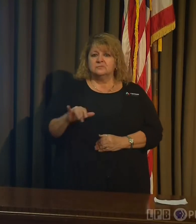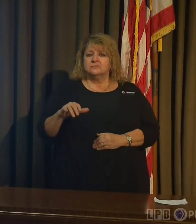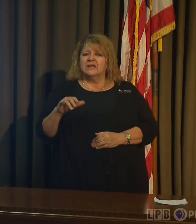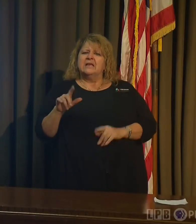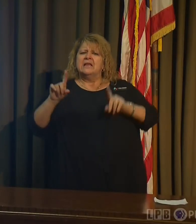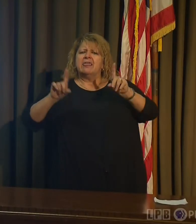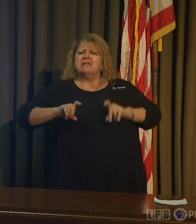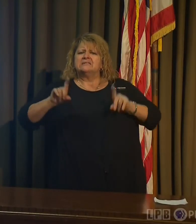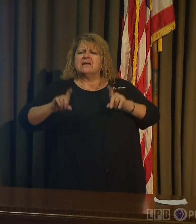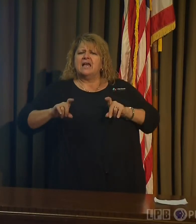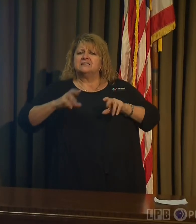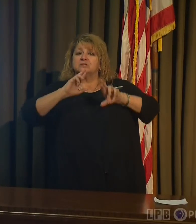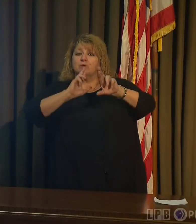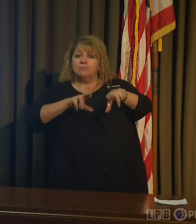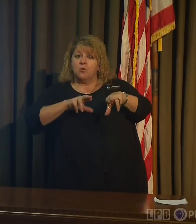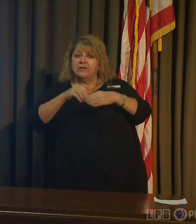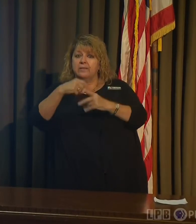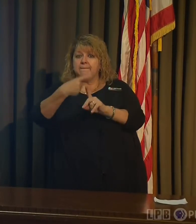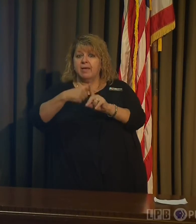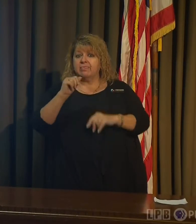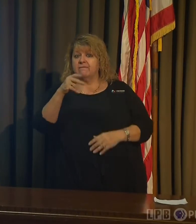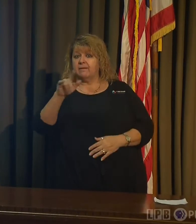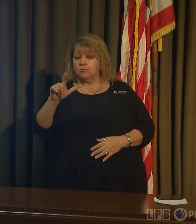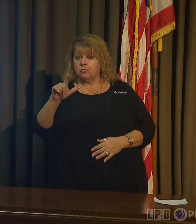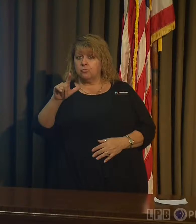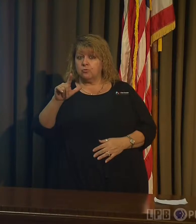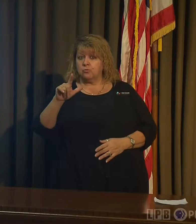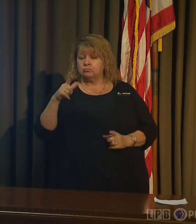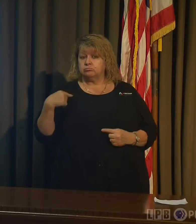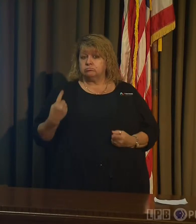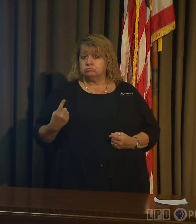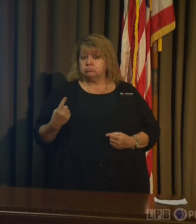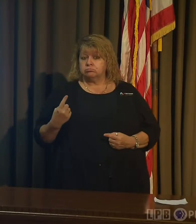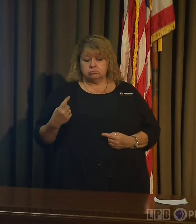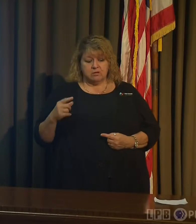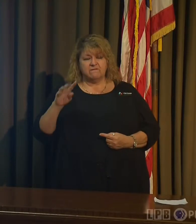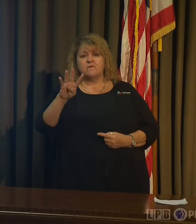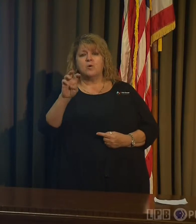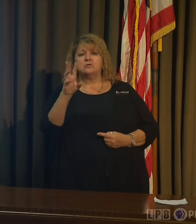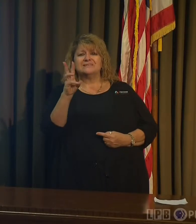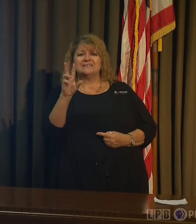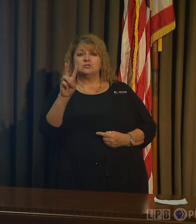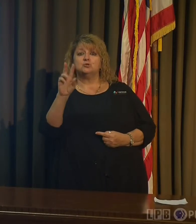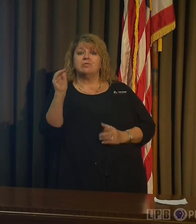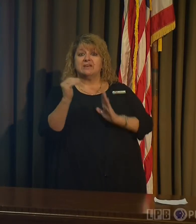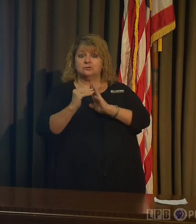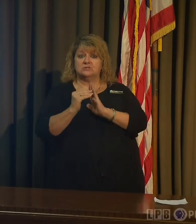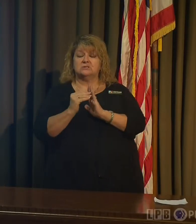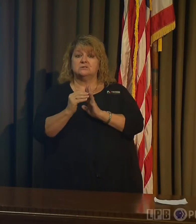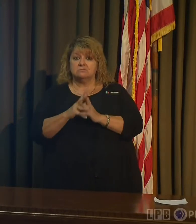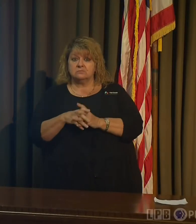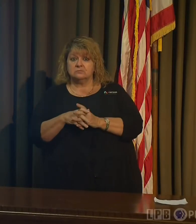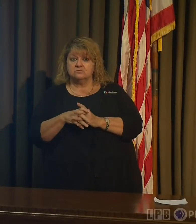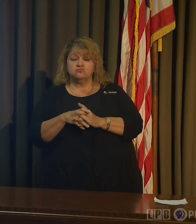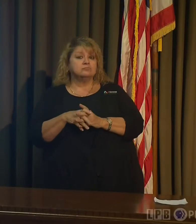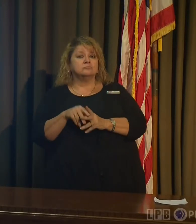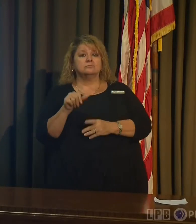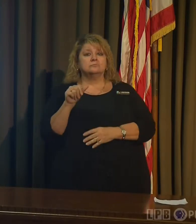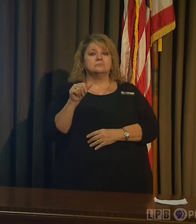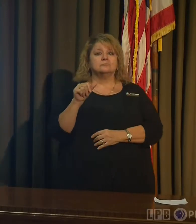The tests reported in the month of April is right at 462,000,